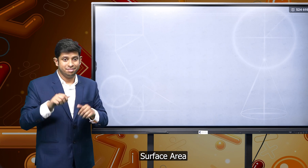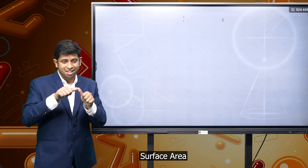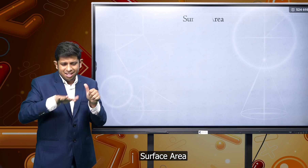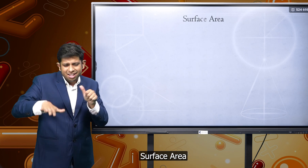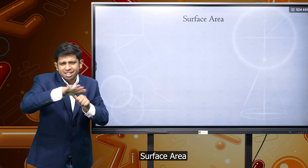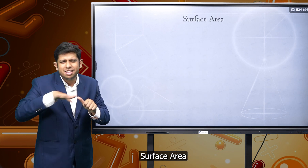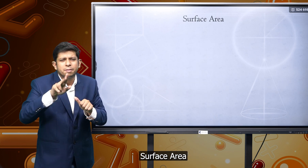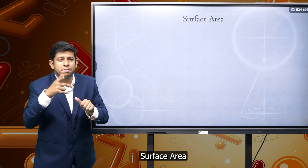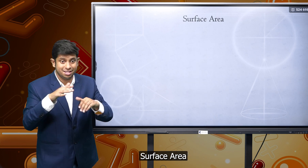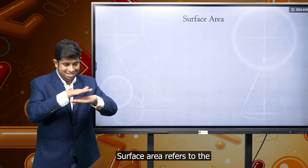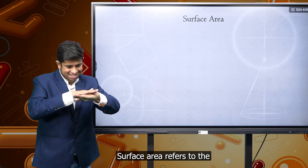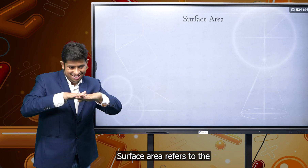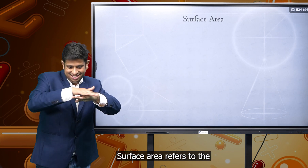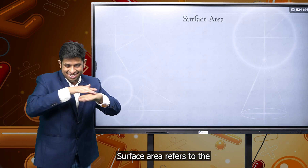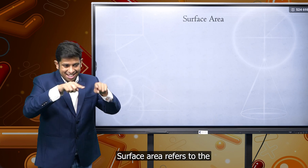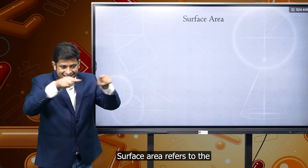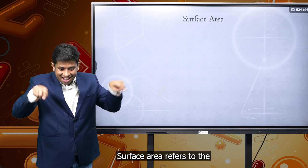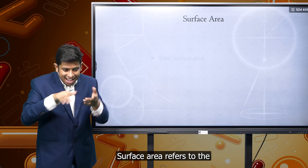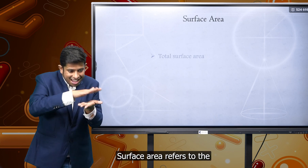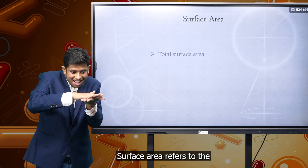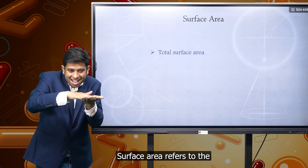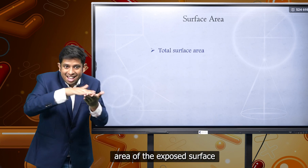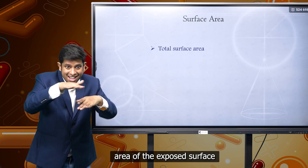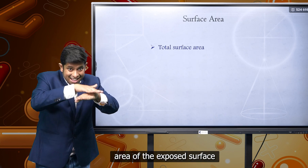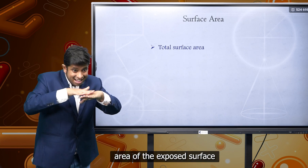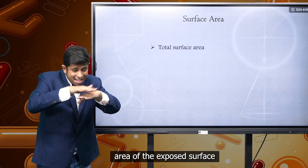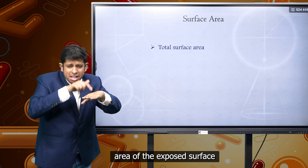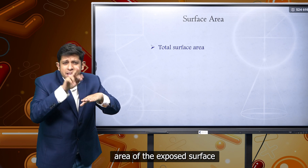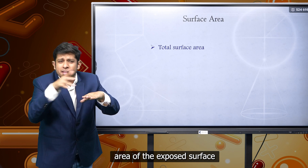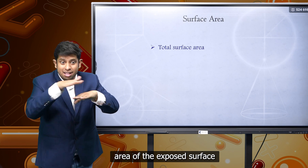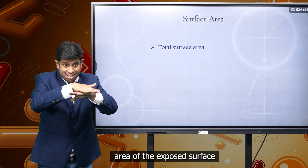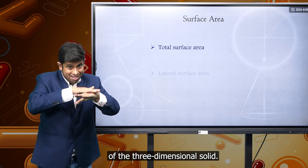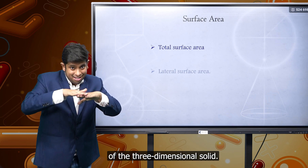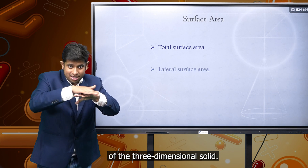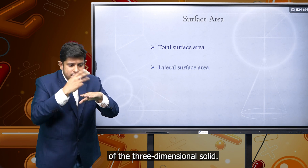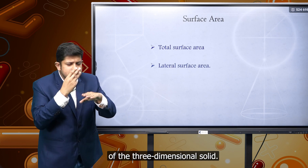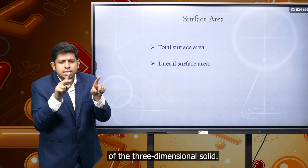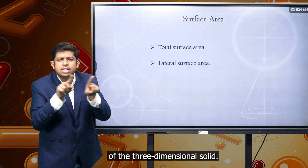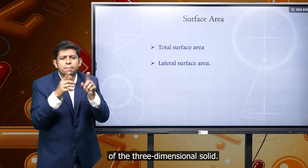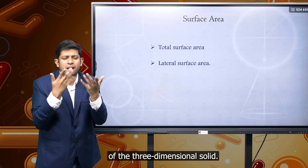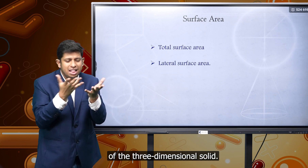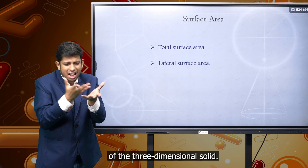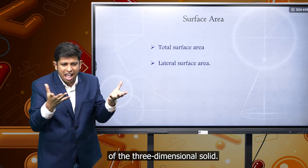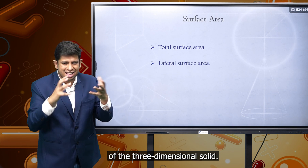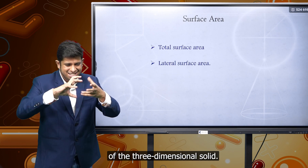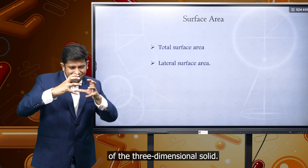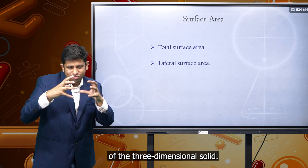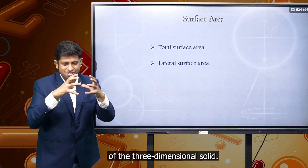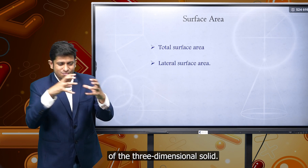Surface area. Surface area refers to the area of the exposed surface of the three-dimensional solid.